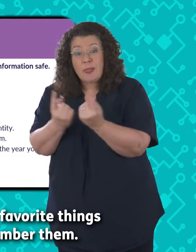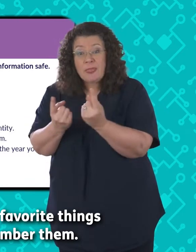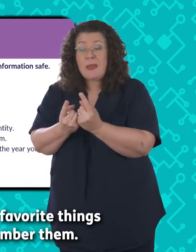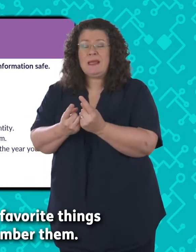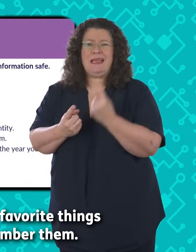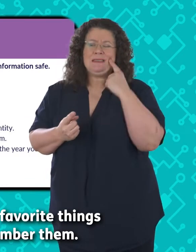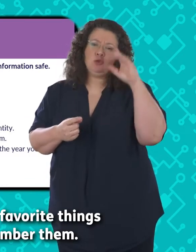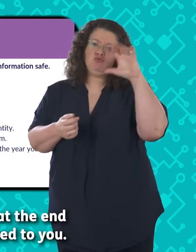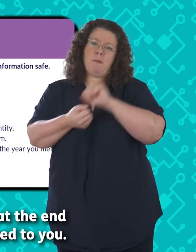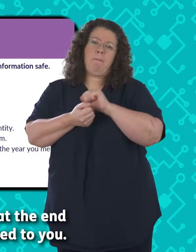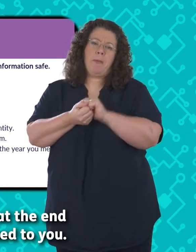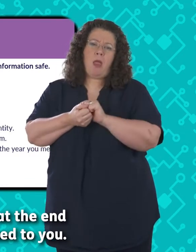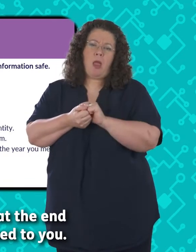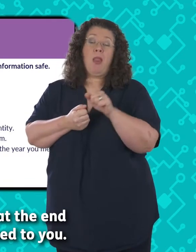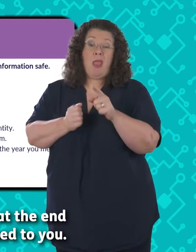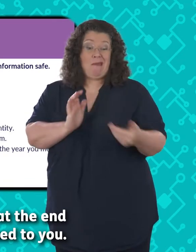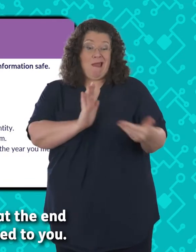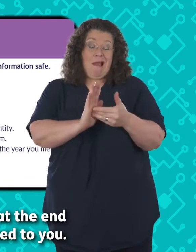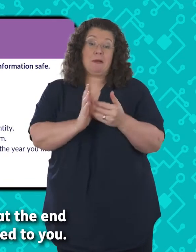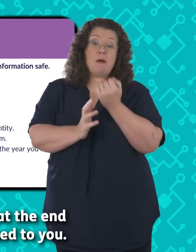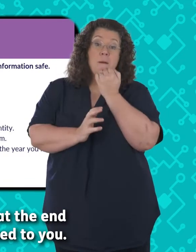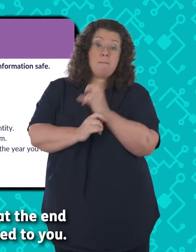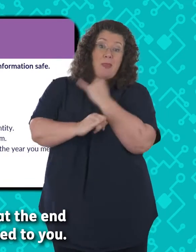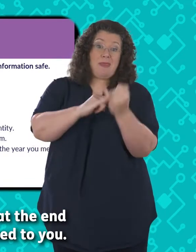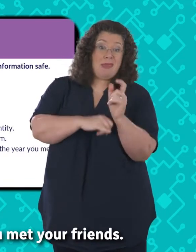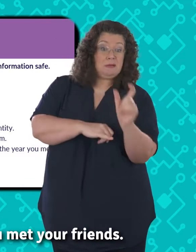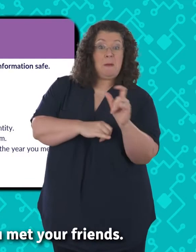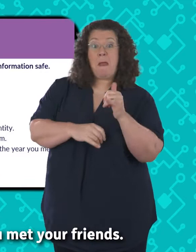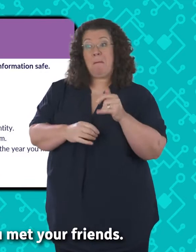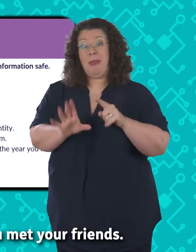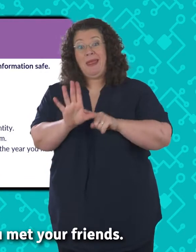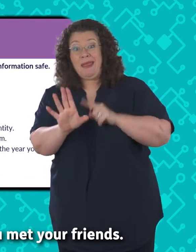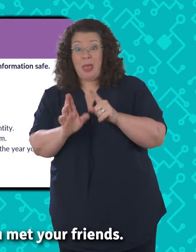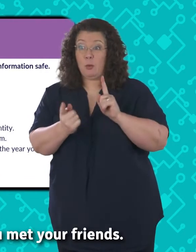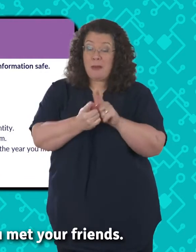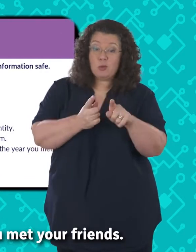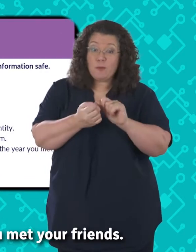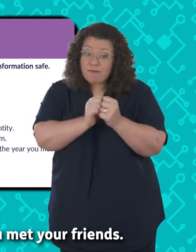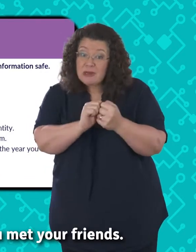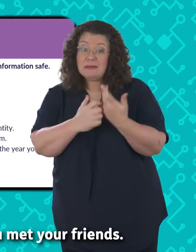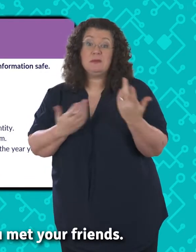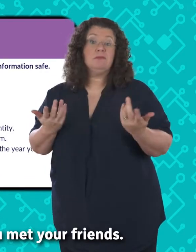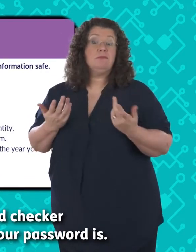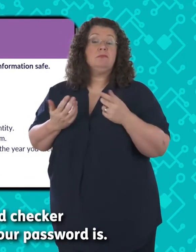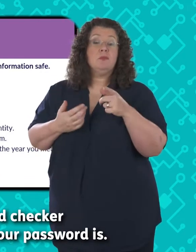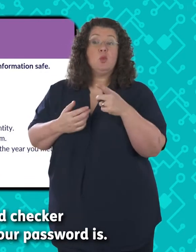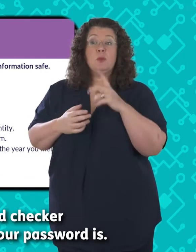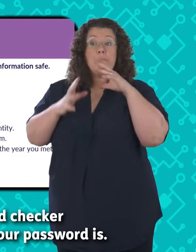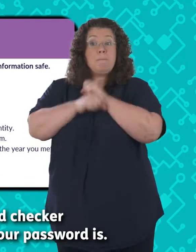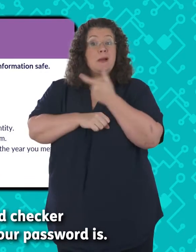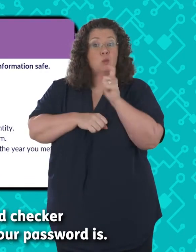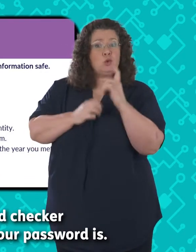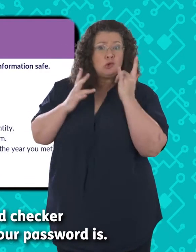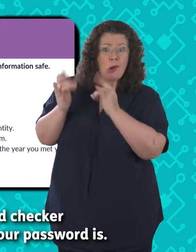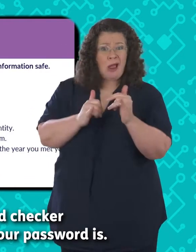can remember them. Add the number at the end that is not linked to you. It could be the year you met your friends. Use a password